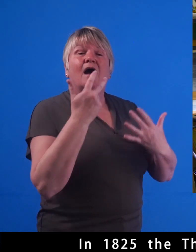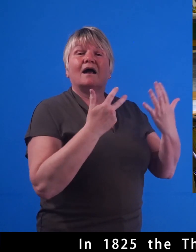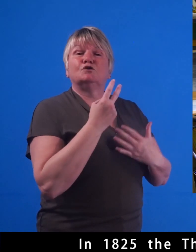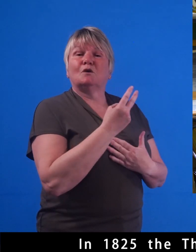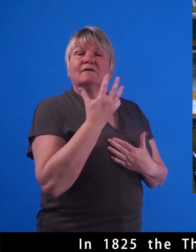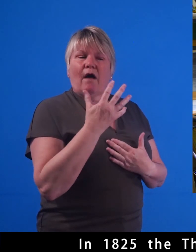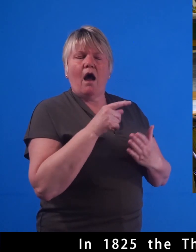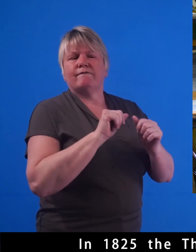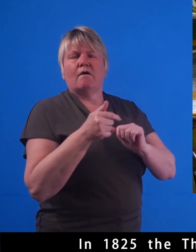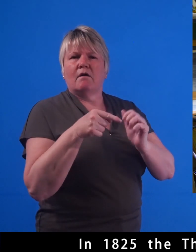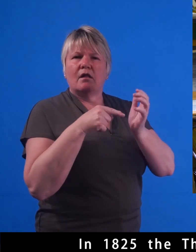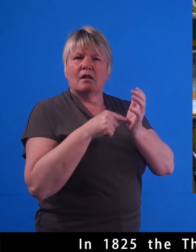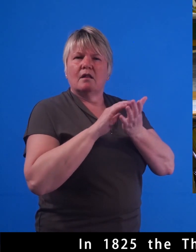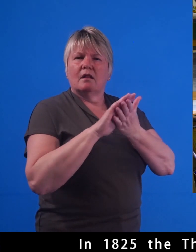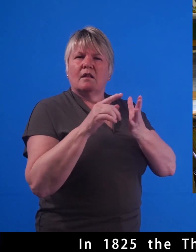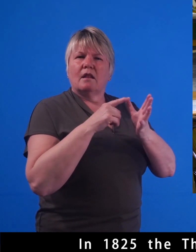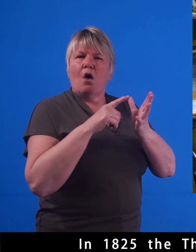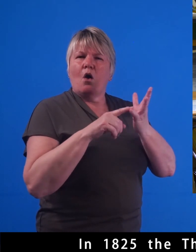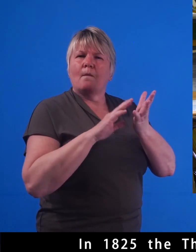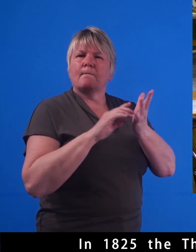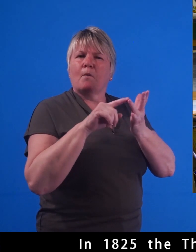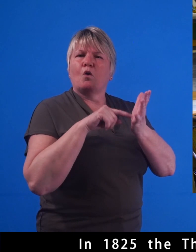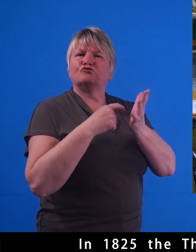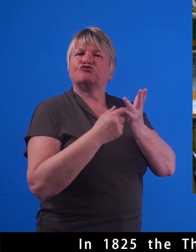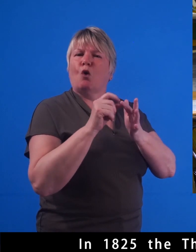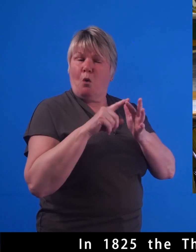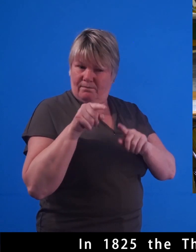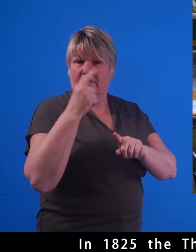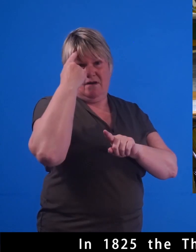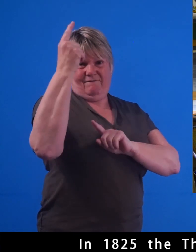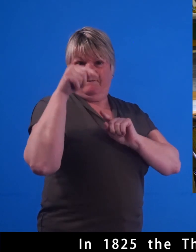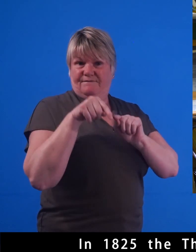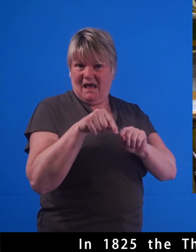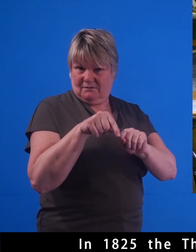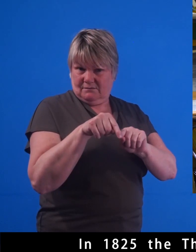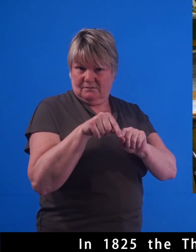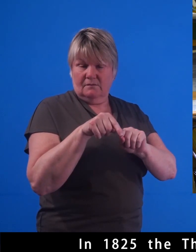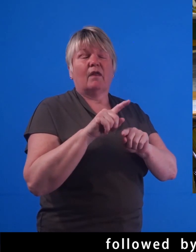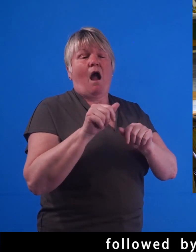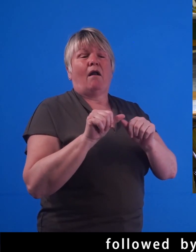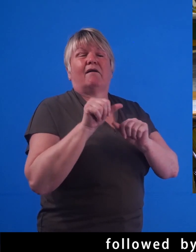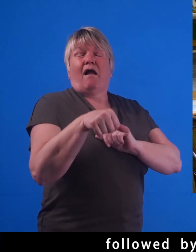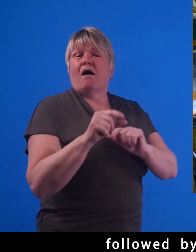In 1825, the thaumatrope was invented, followed by